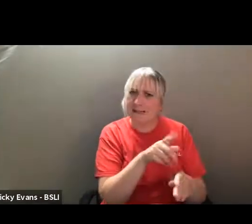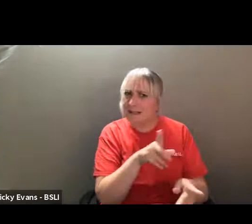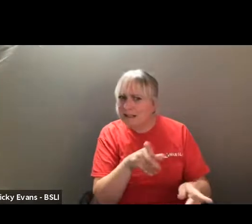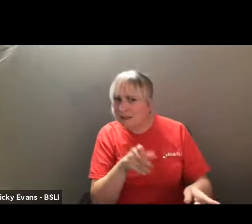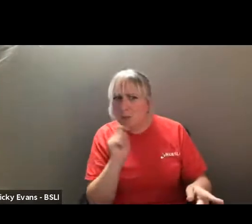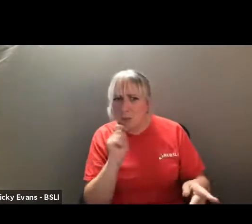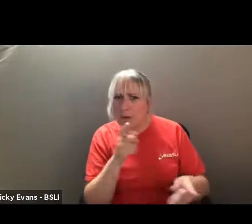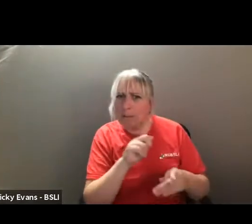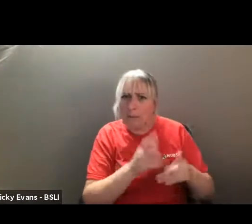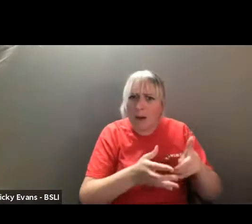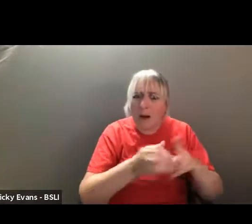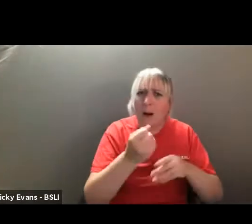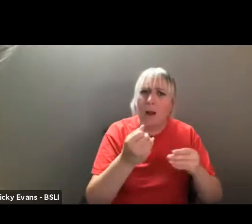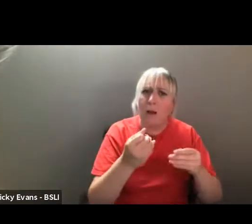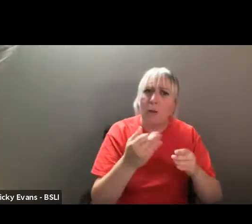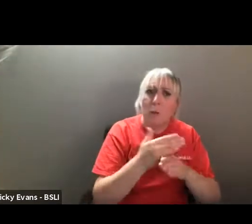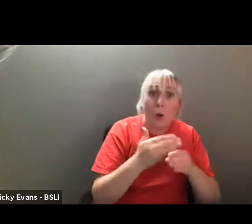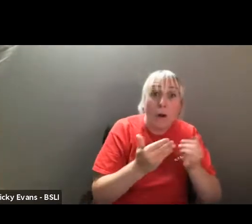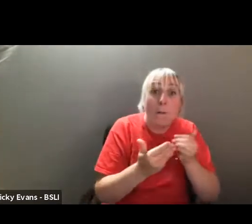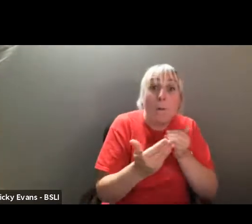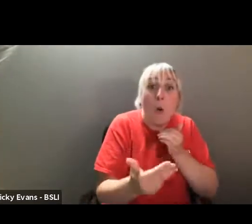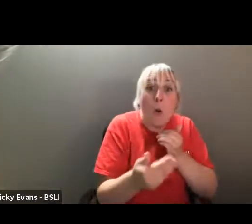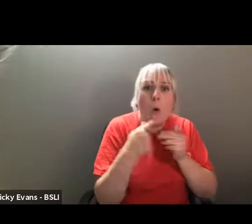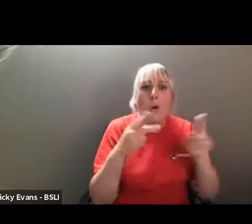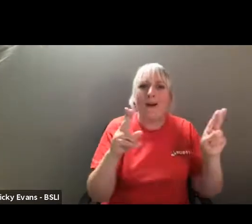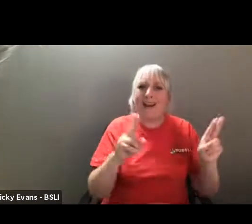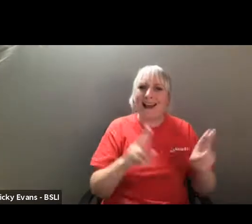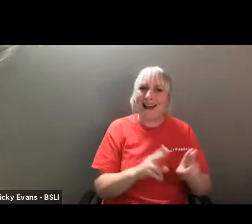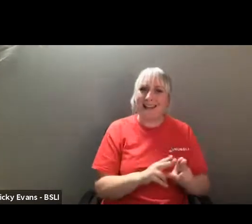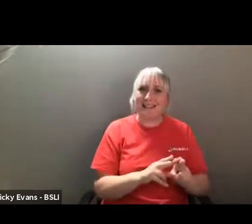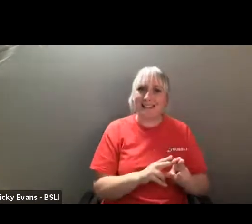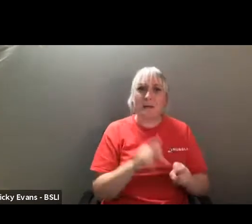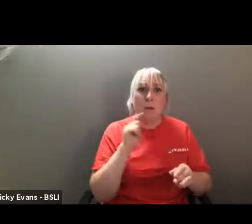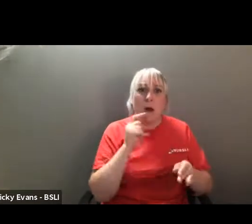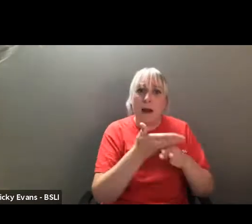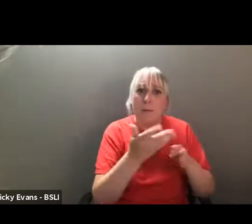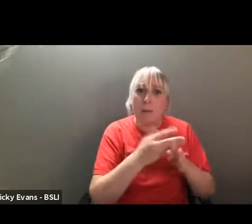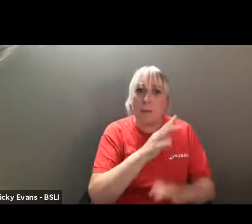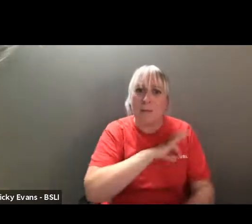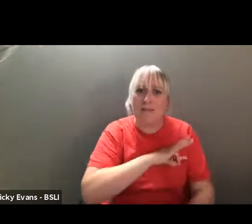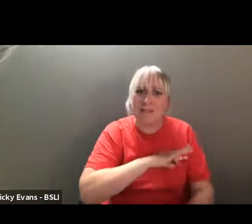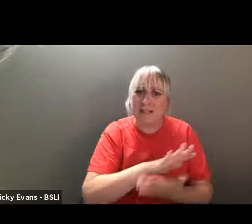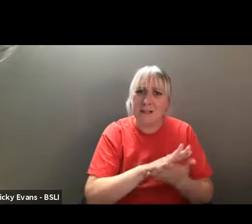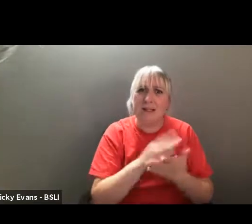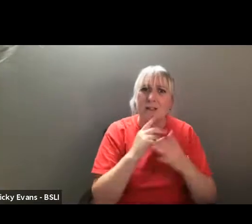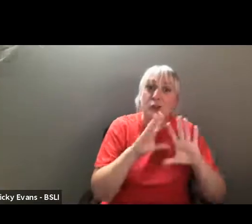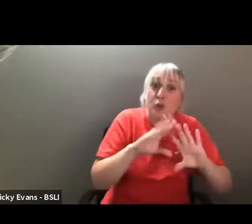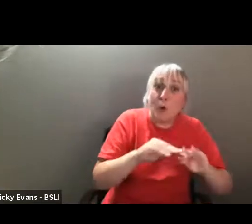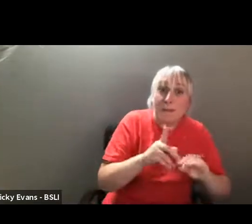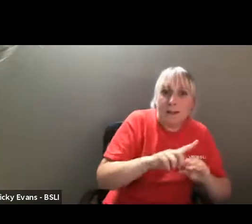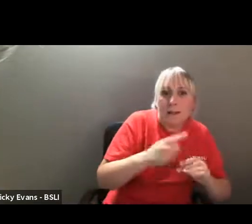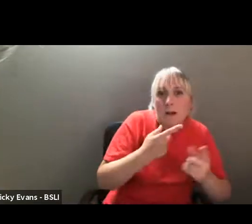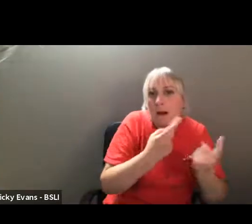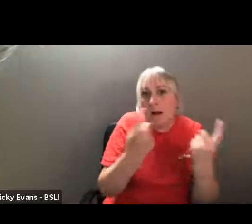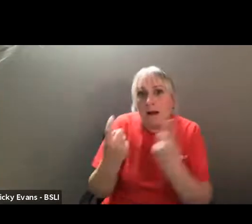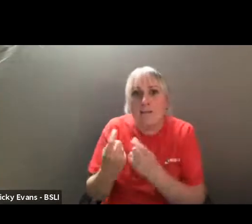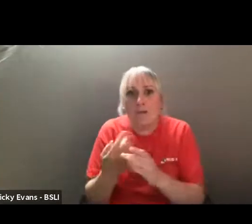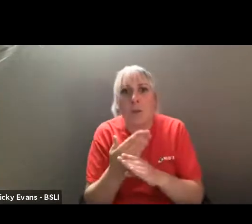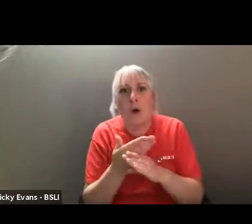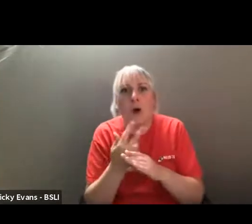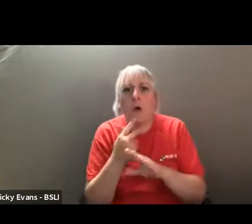not? Are unemployment benefits keeping people out of the workforce or not? And what they found was the answer was